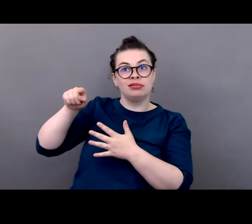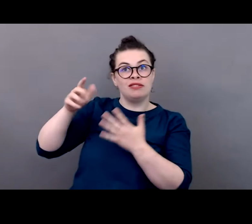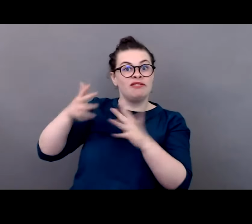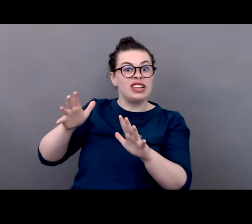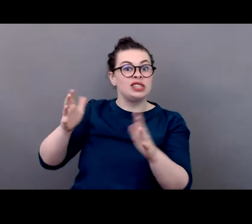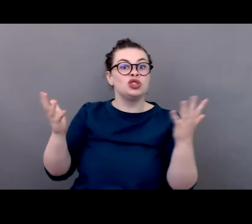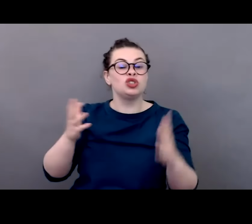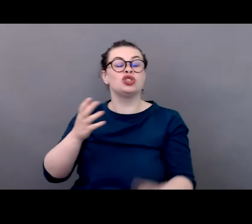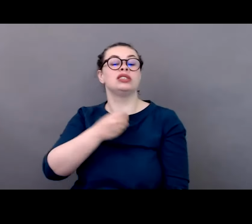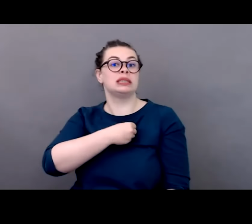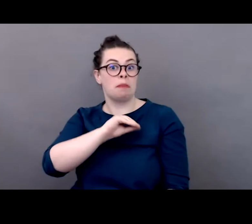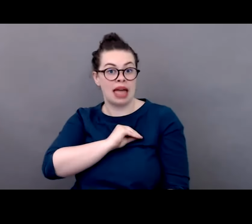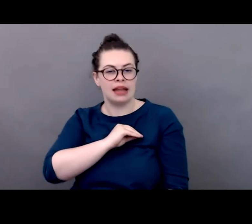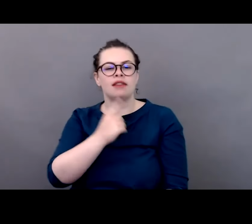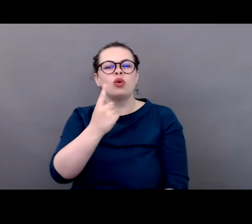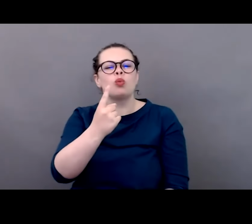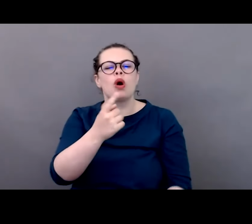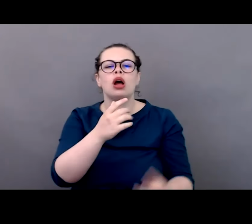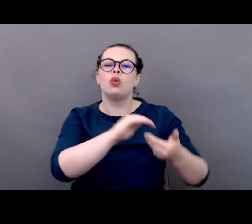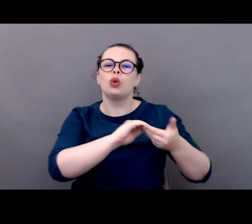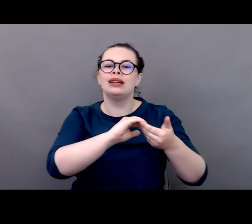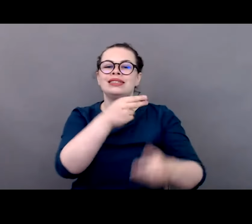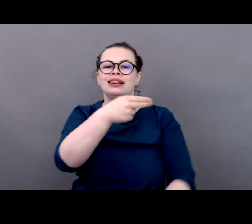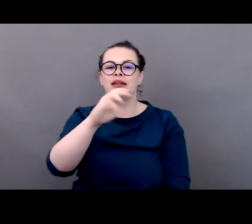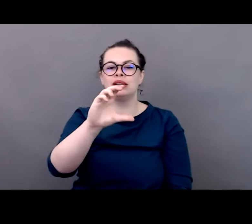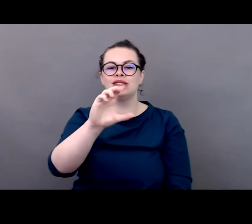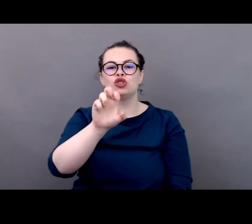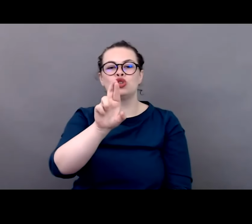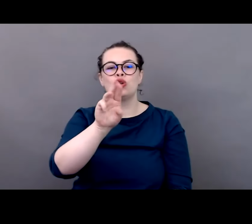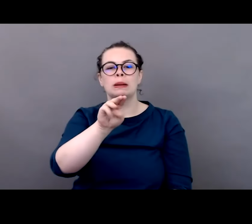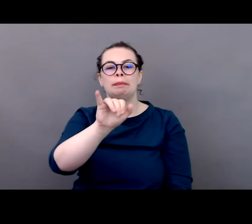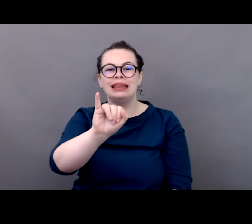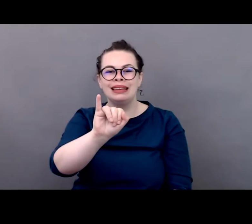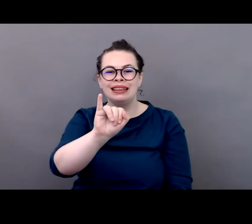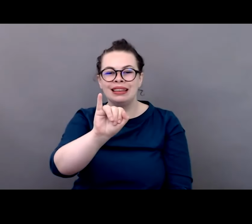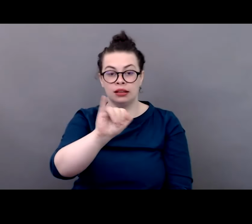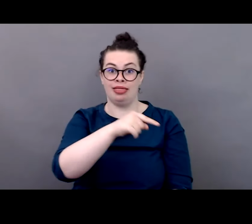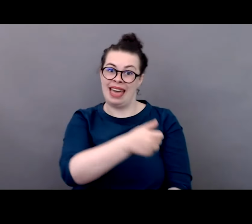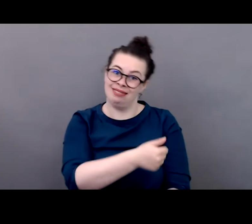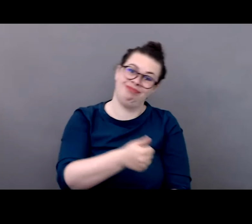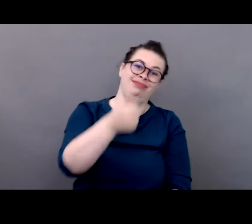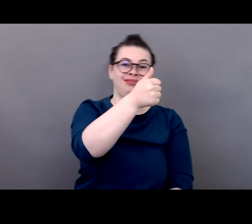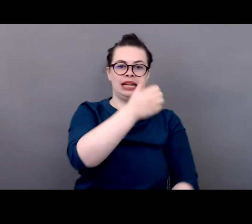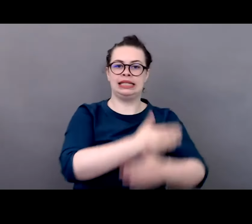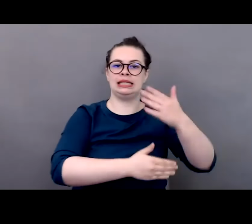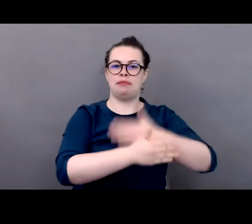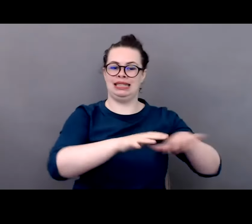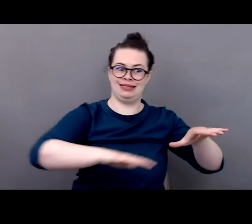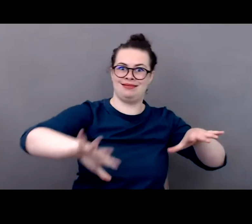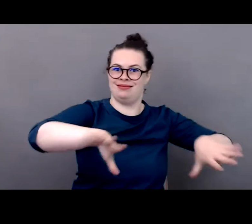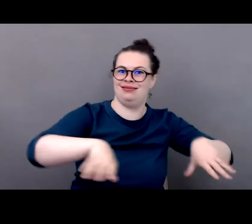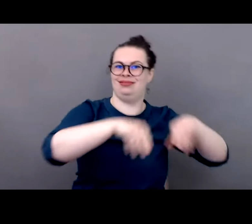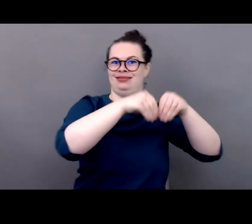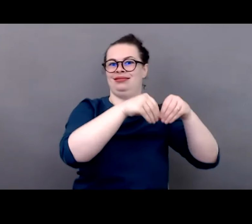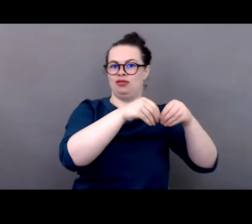CERMI, the umbrella association of organizations of persons with disabilities in Spain, has addressed to me. They came to Geneva and